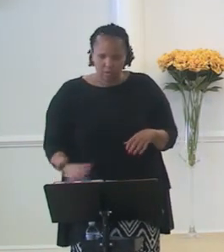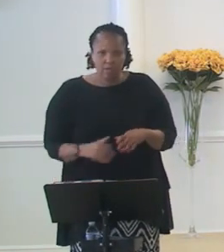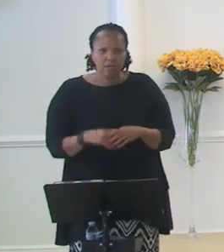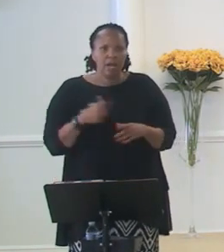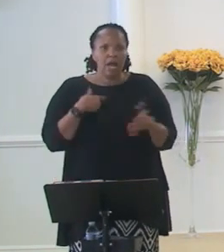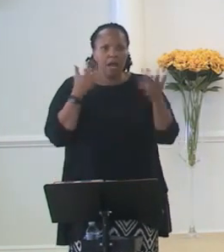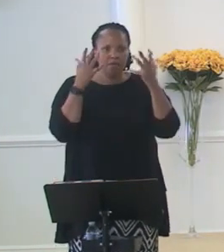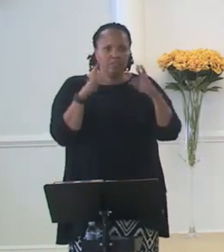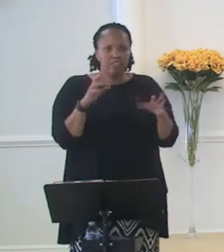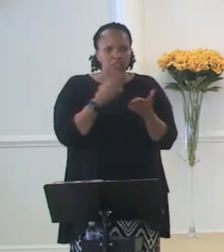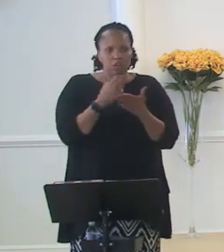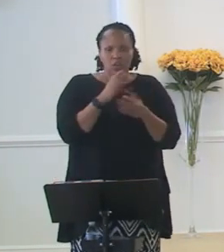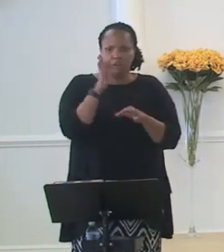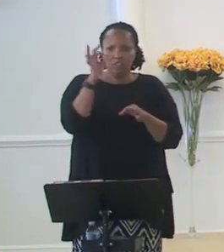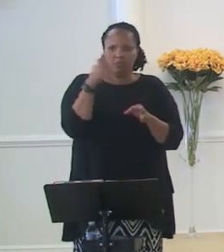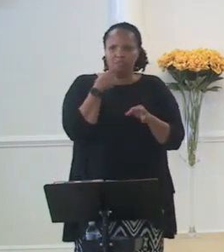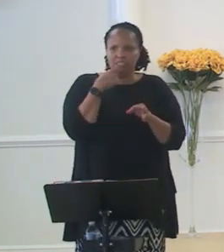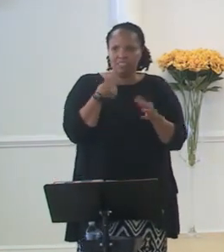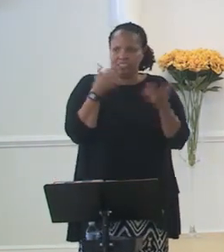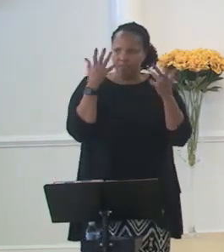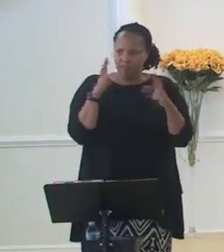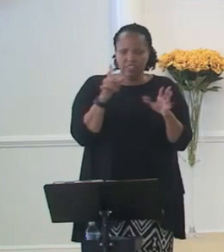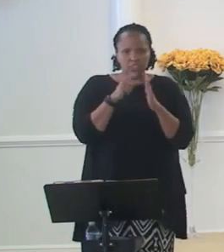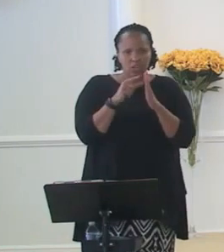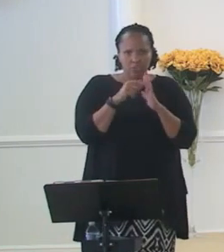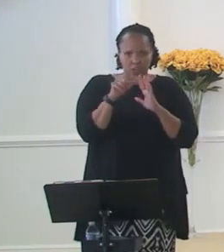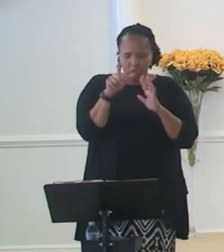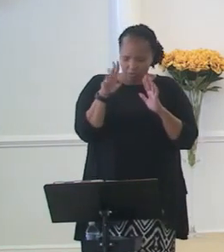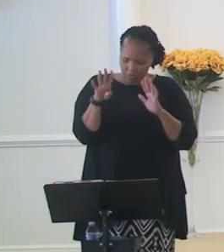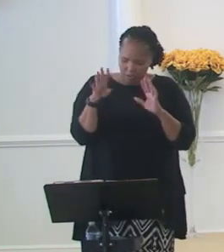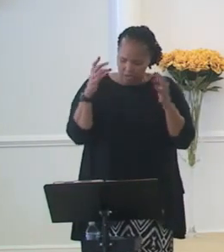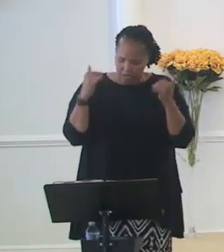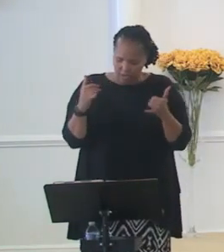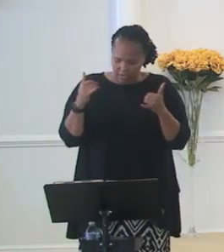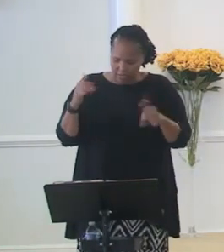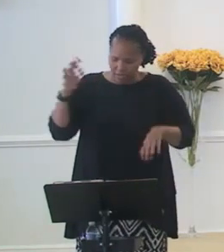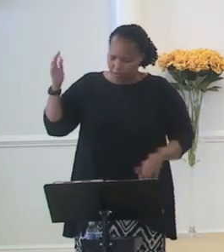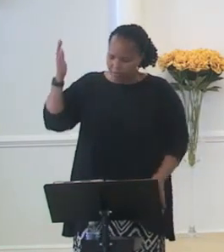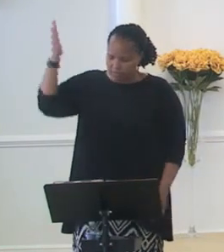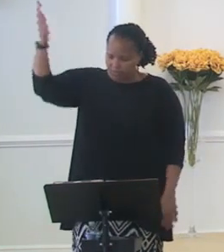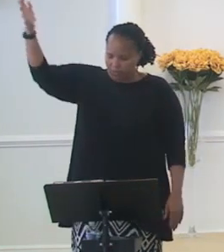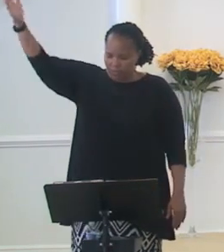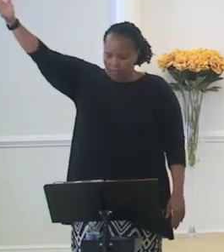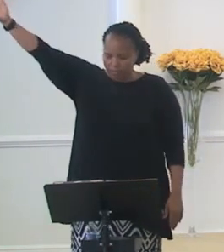I'm finished. The Holy Spirit said I'm finished. Verse 24, now unto him